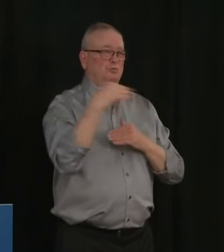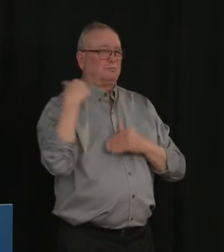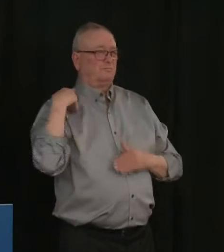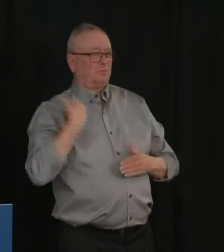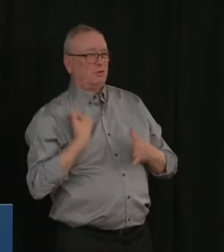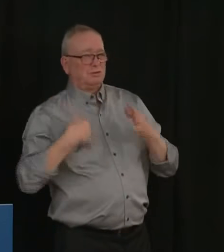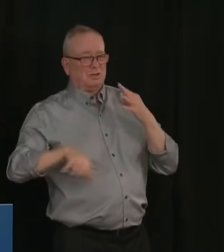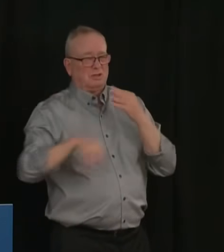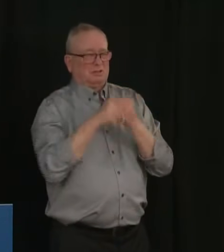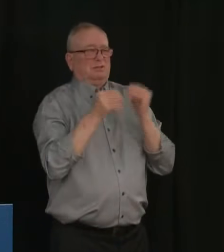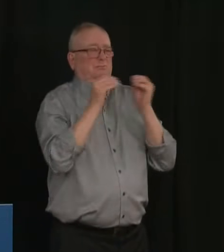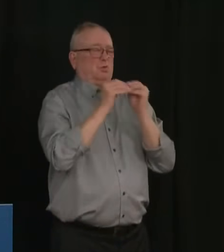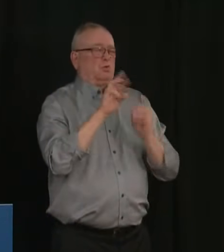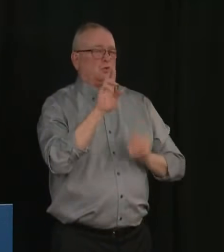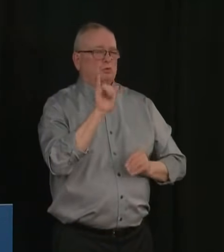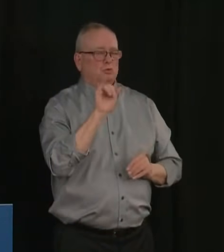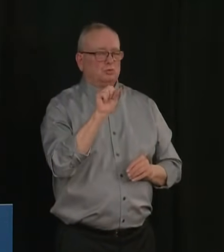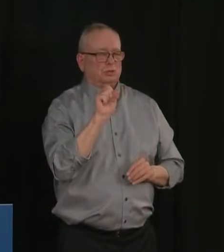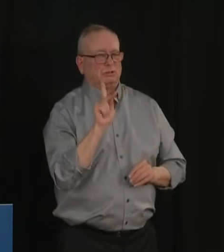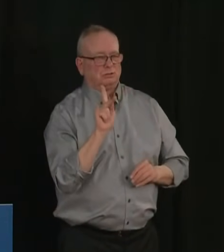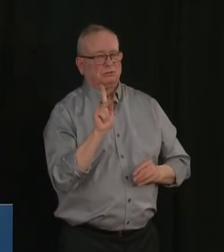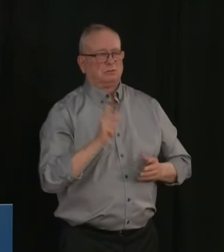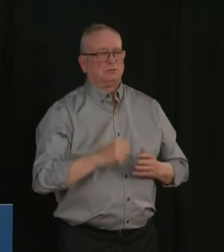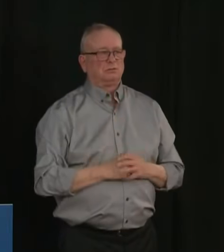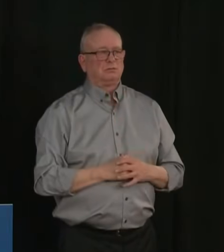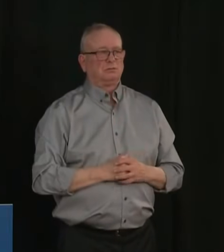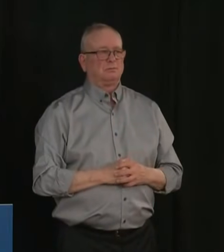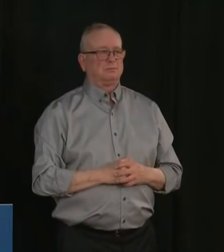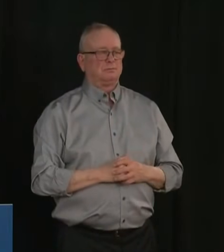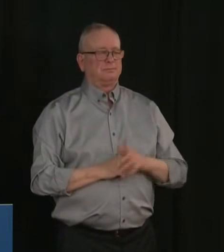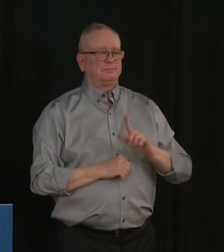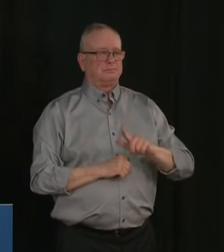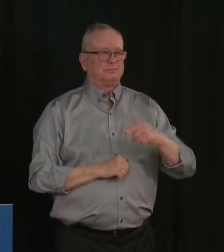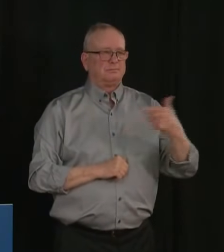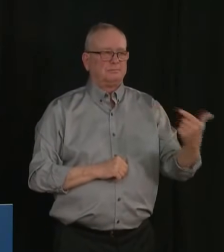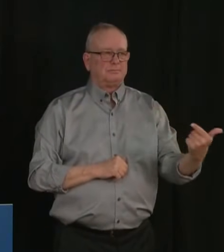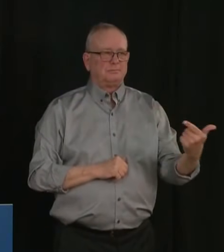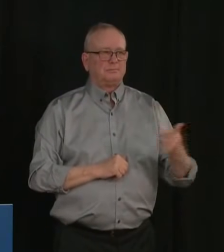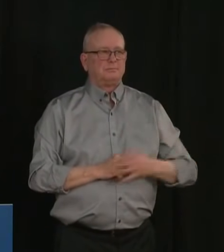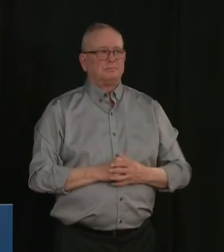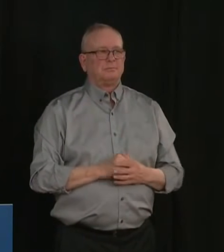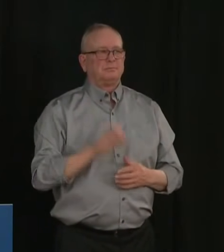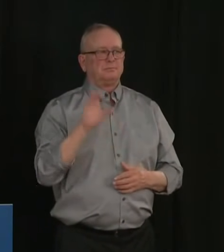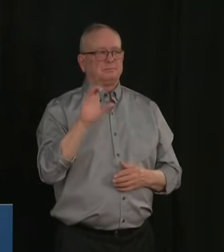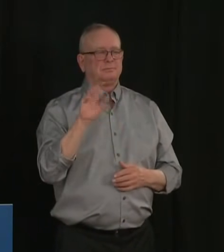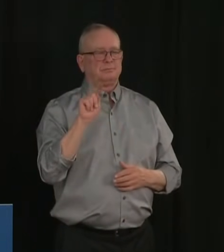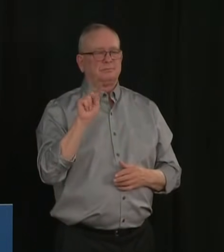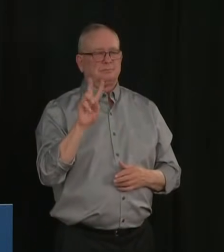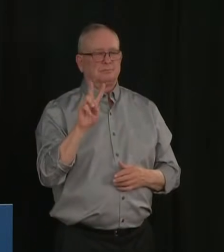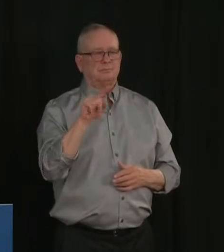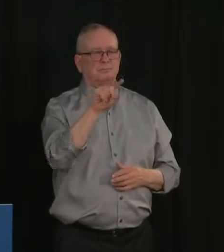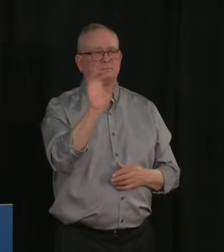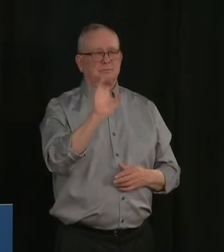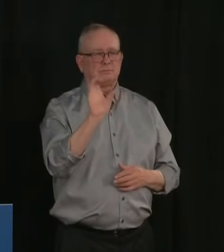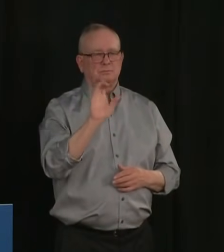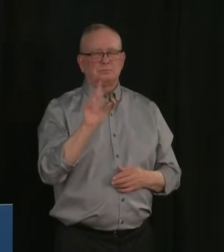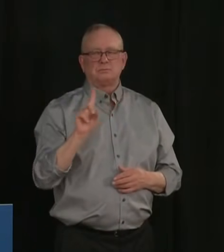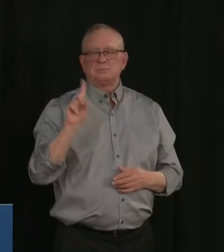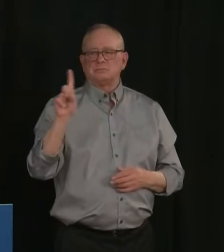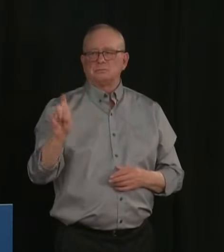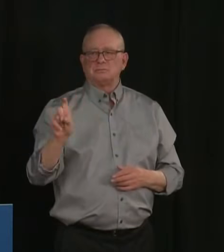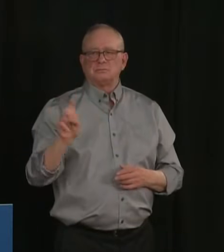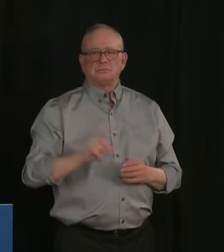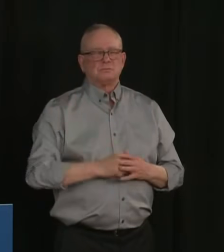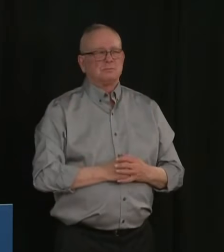through the next caller, please? Kevin Nimick, CTV Calgary. Hi, Dr. Hinshaw. I just want to follow up on the question you